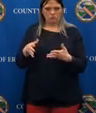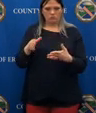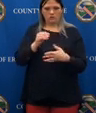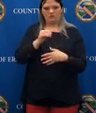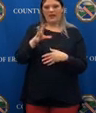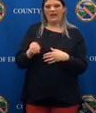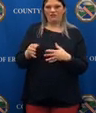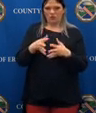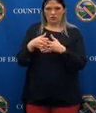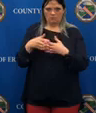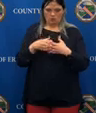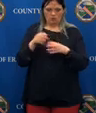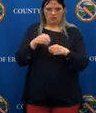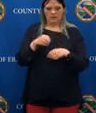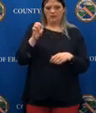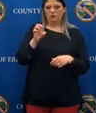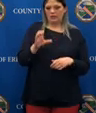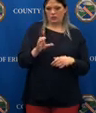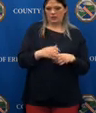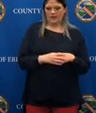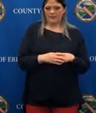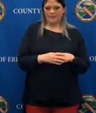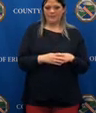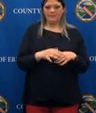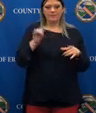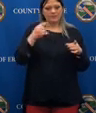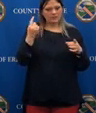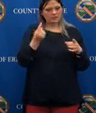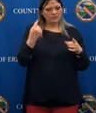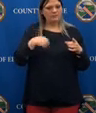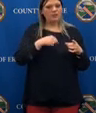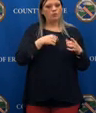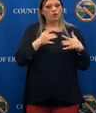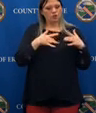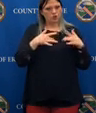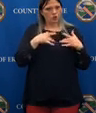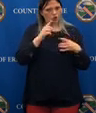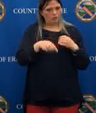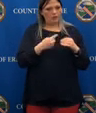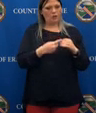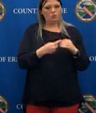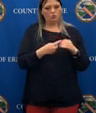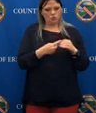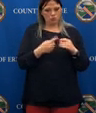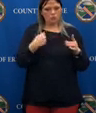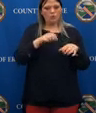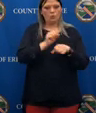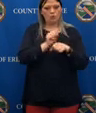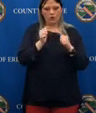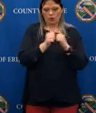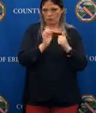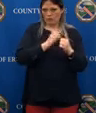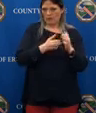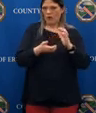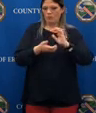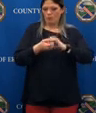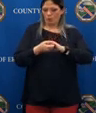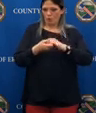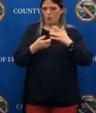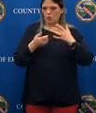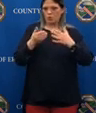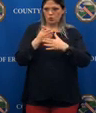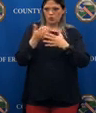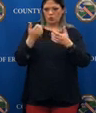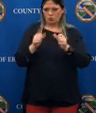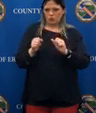African Americans in Erie County. It is something we are concerned about, and we're working with our partners to try to alleviate.